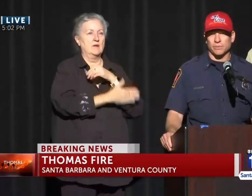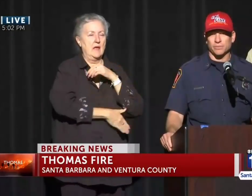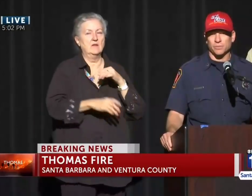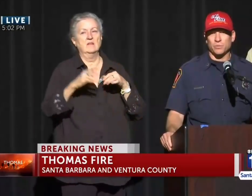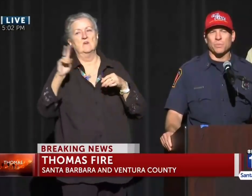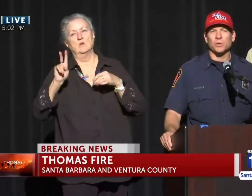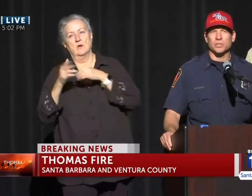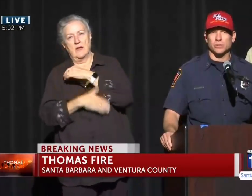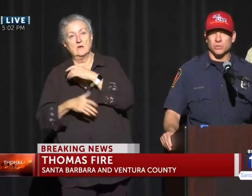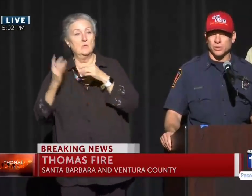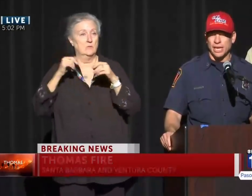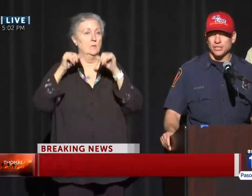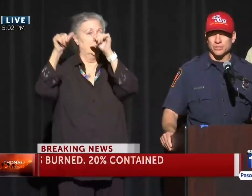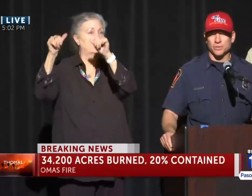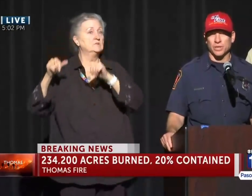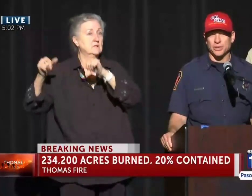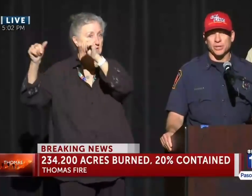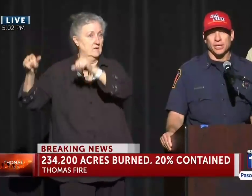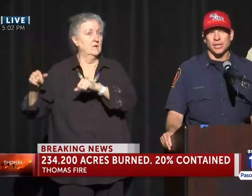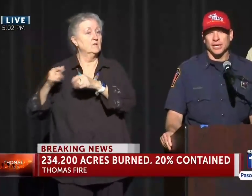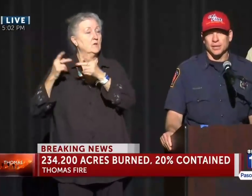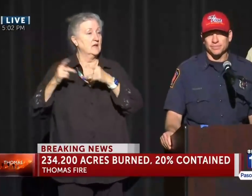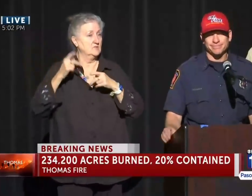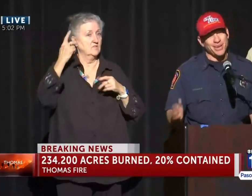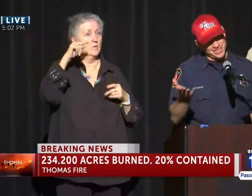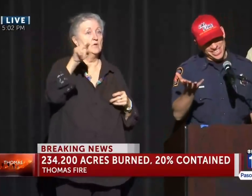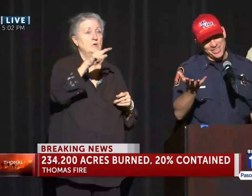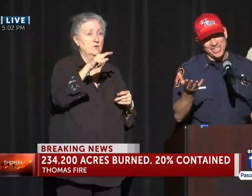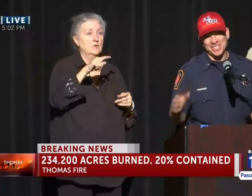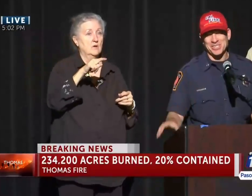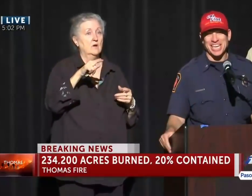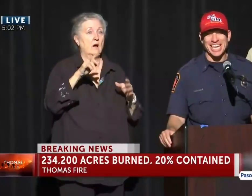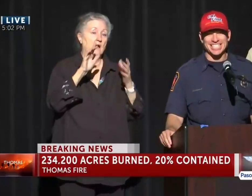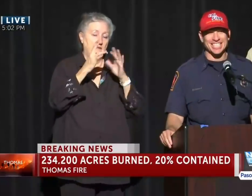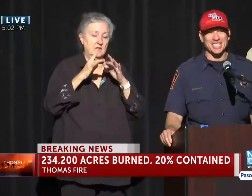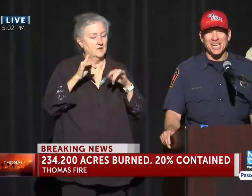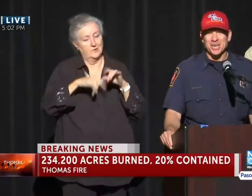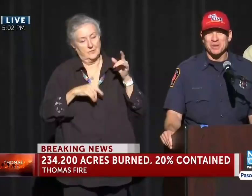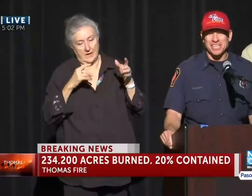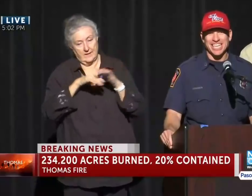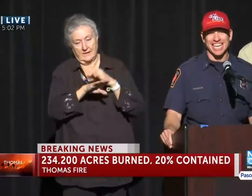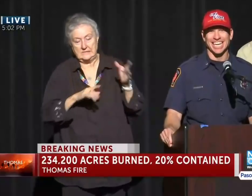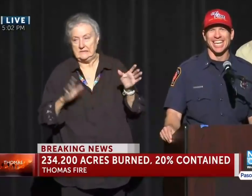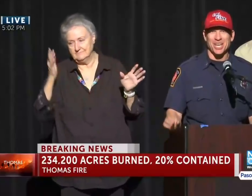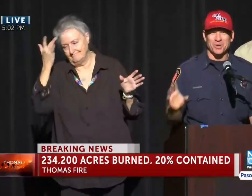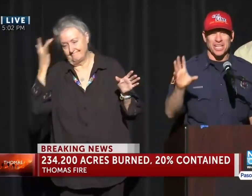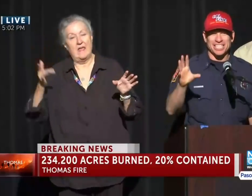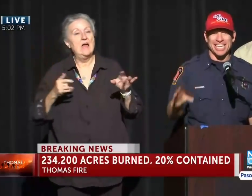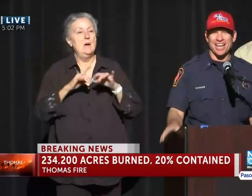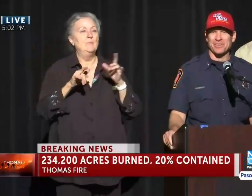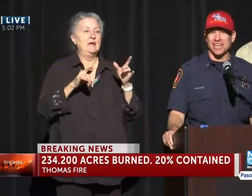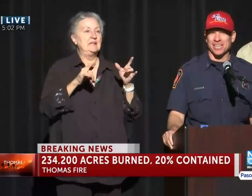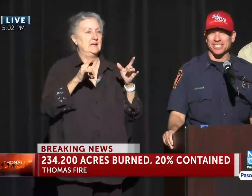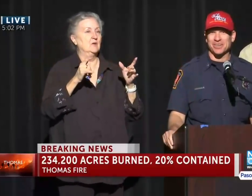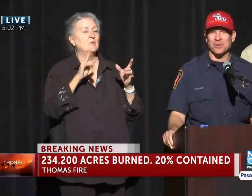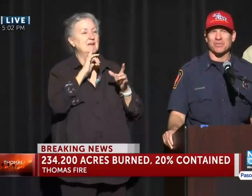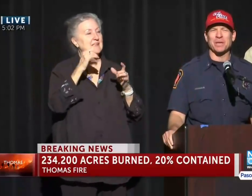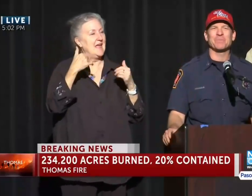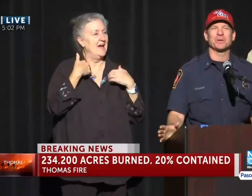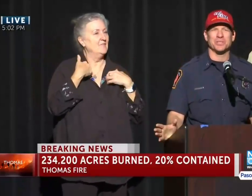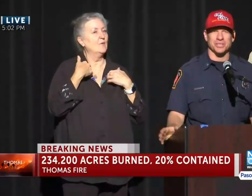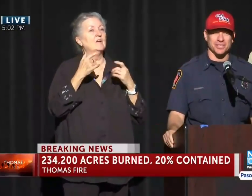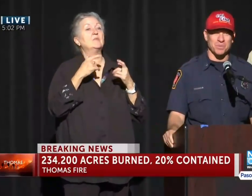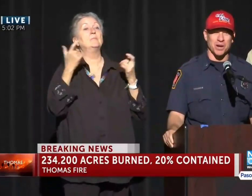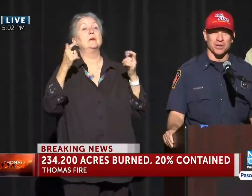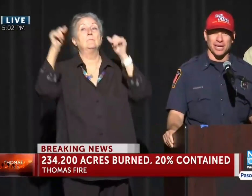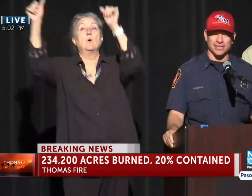Those we will post those locations for you on the internet that you can't access. But we'll actually have I'll tell you what, we'll have